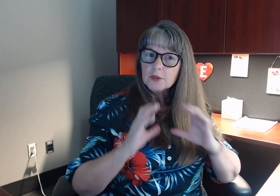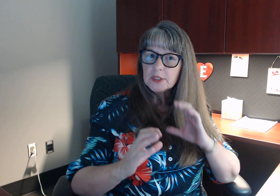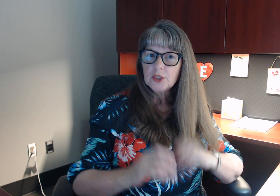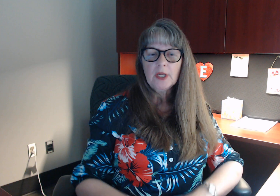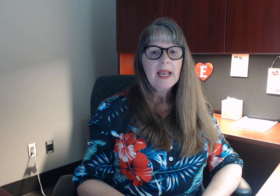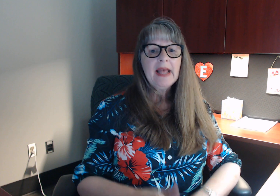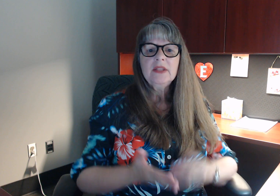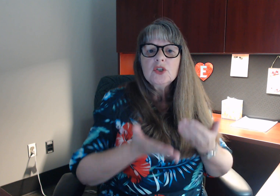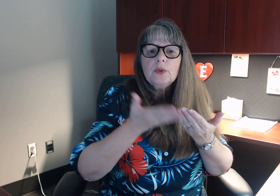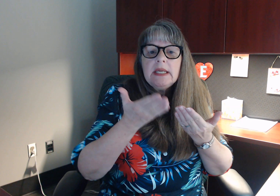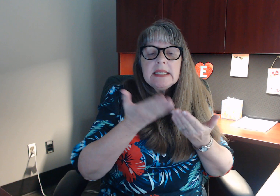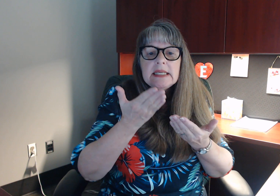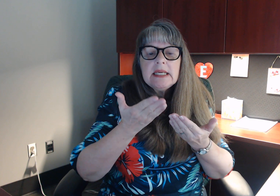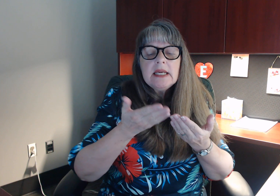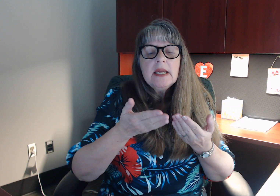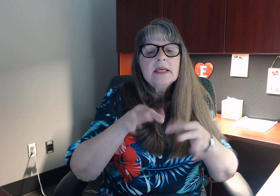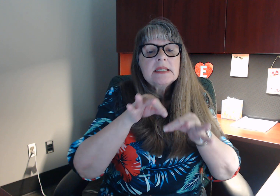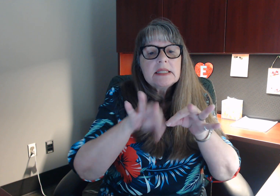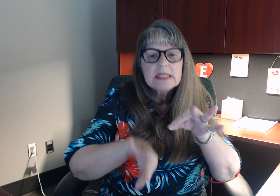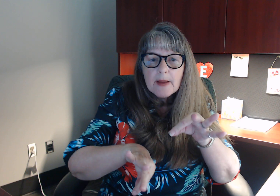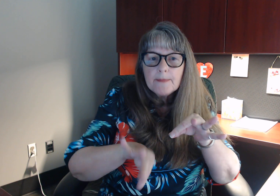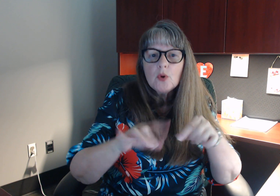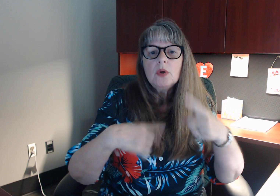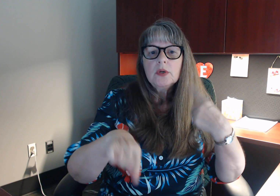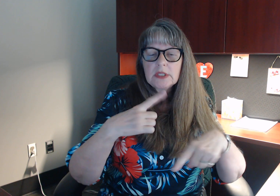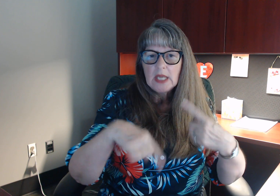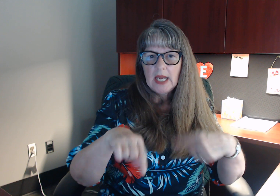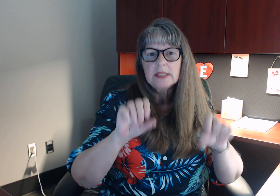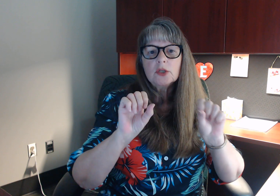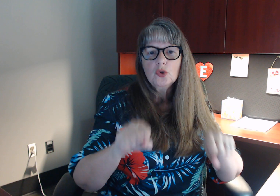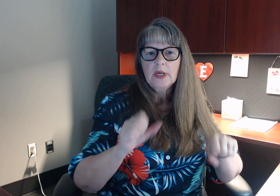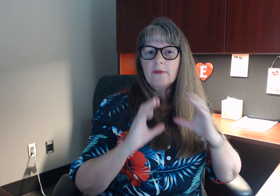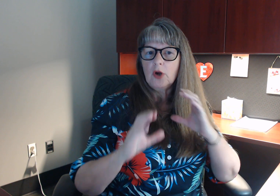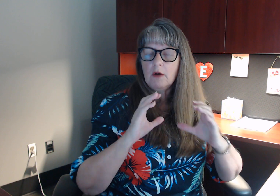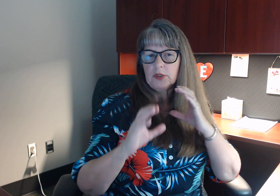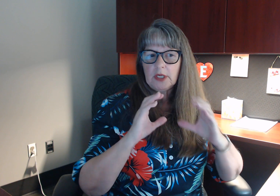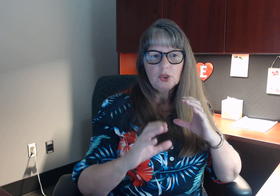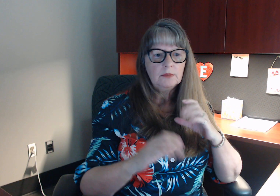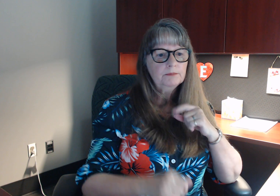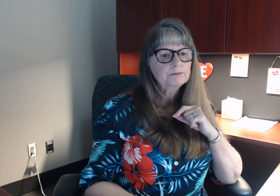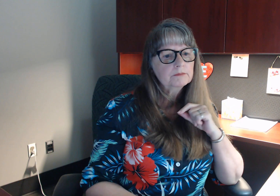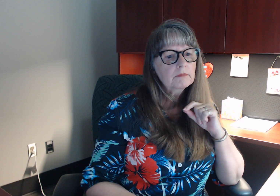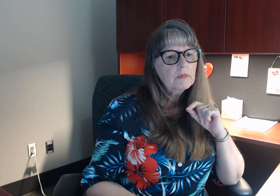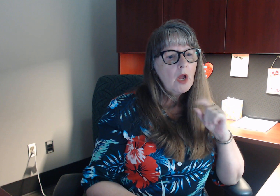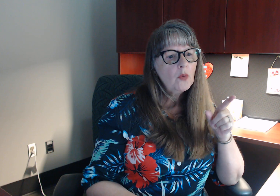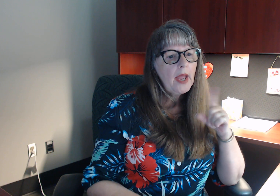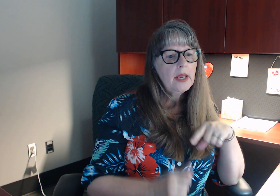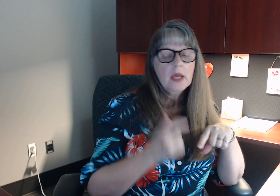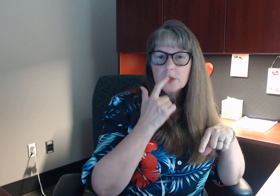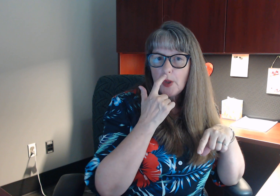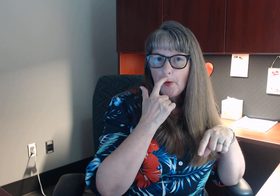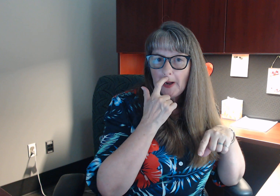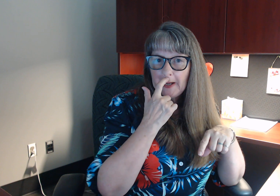conversation. And these are easy, simple signs that you can have a conversation. Okay, so another thing